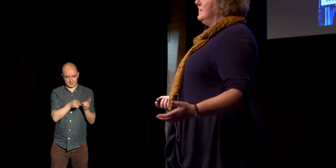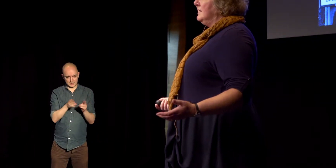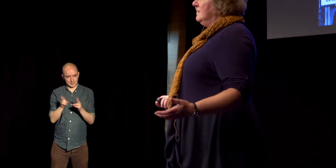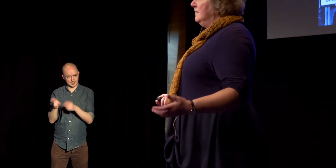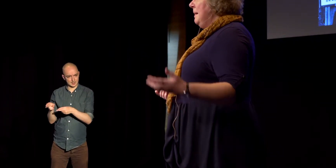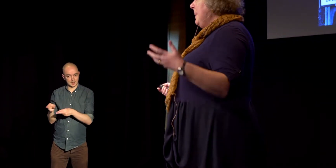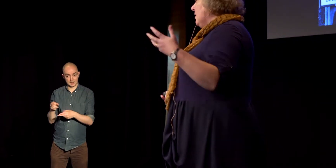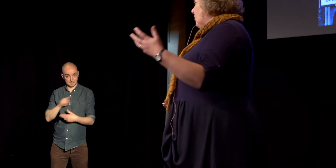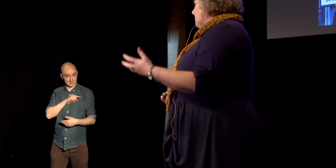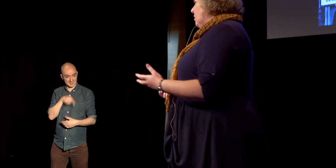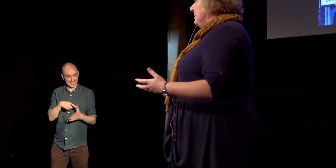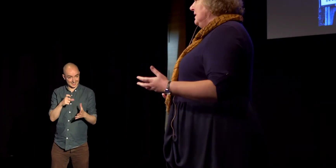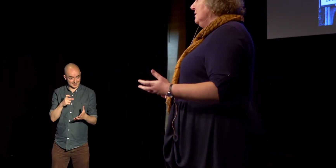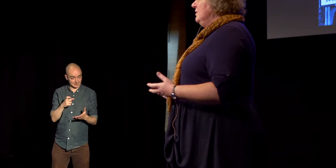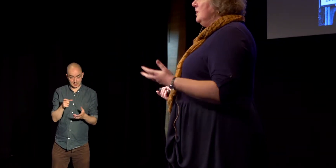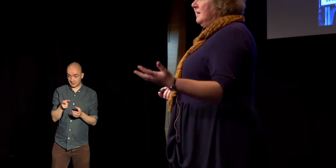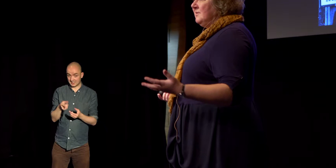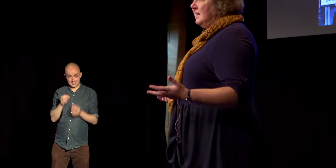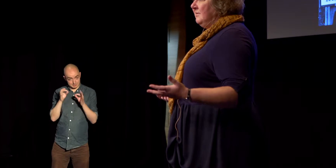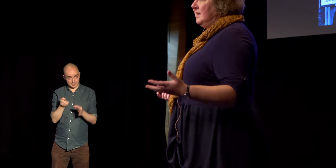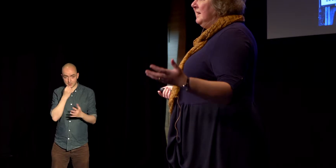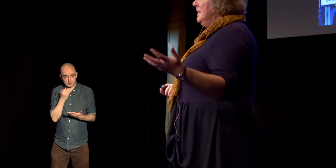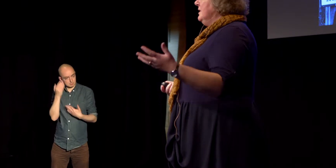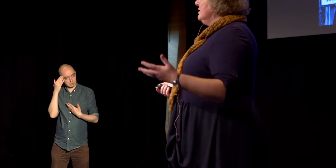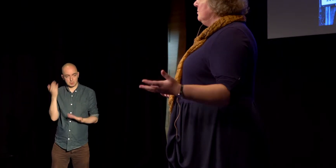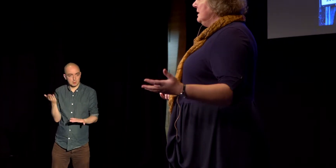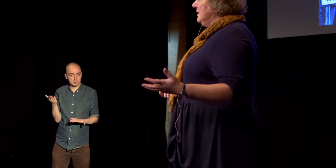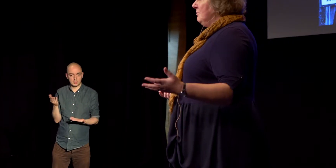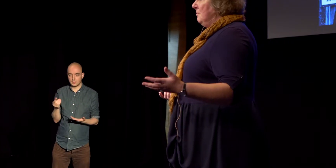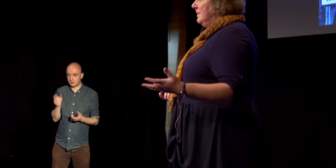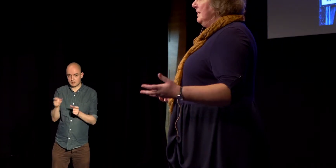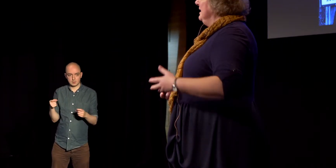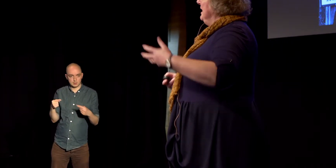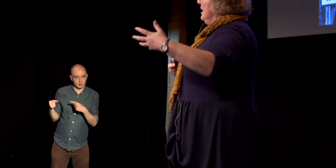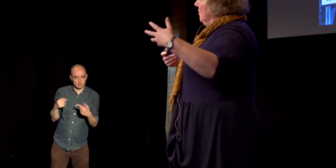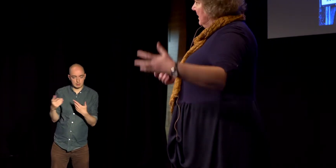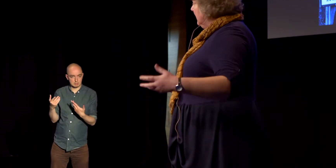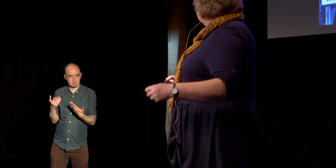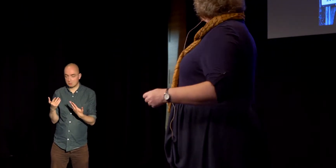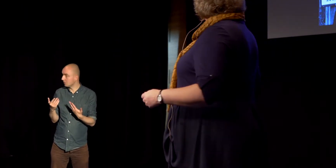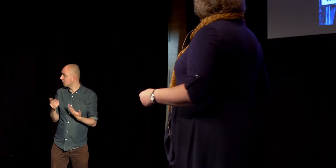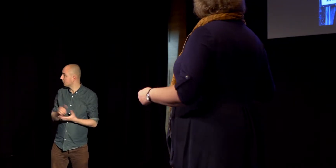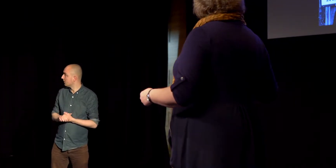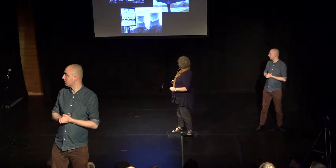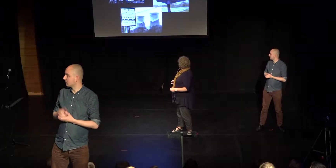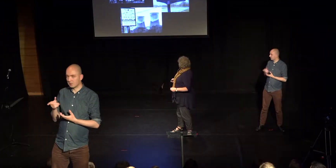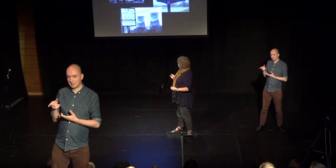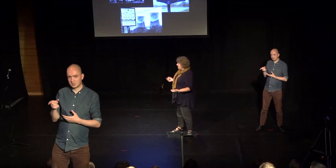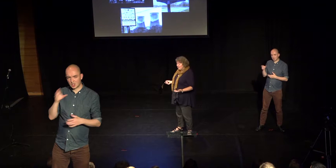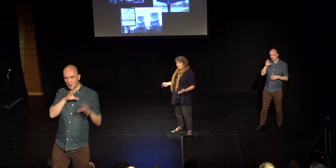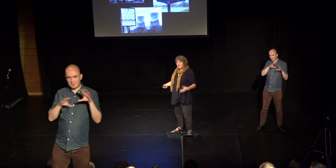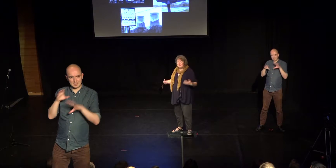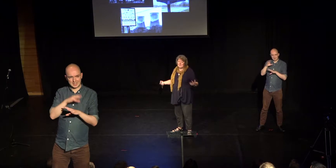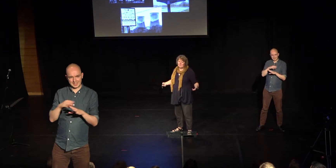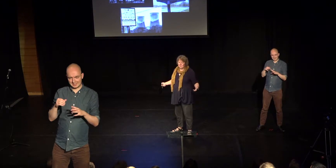because of this accident. Horrible combination of not enough safety, things not being done properly, complicated system. 3